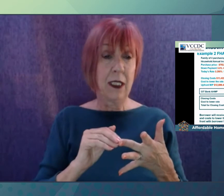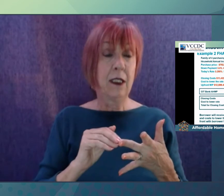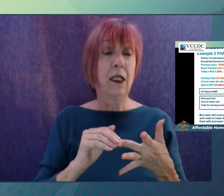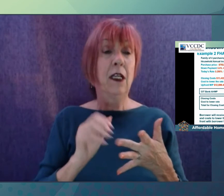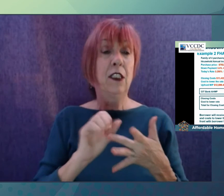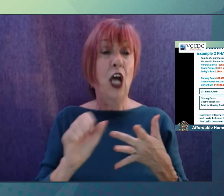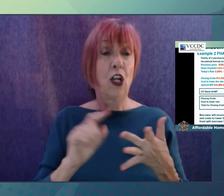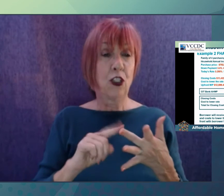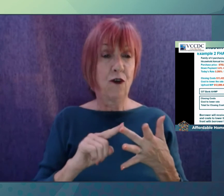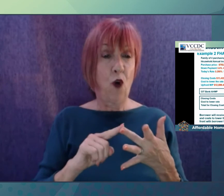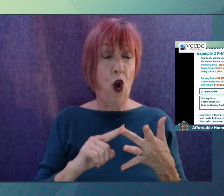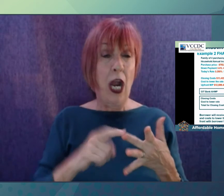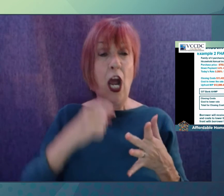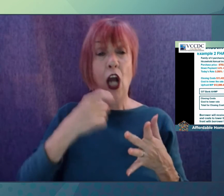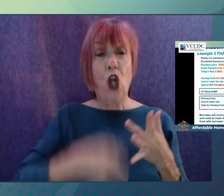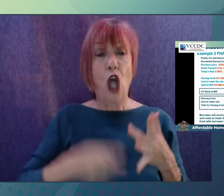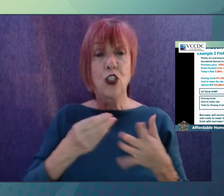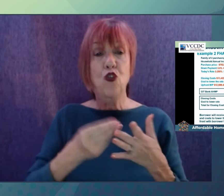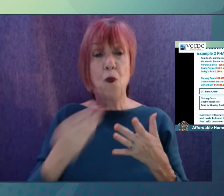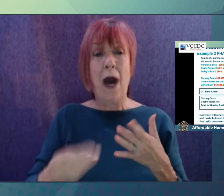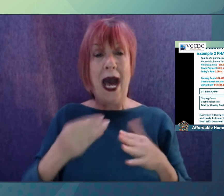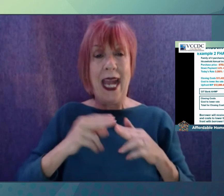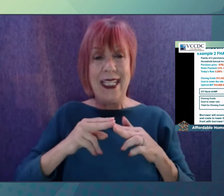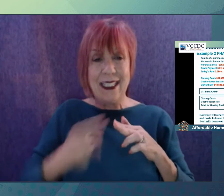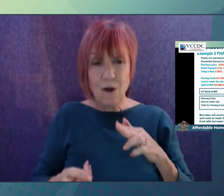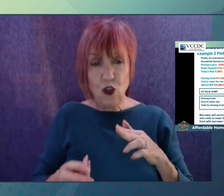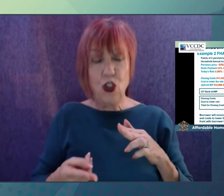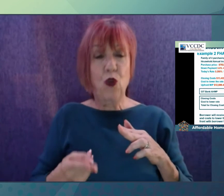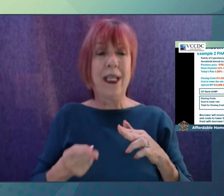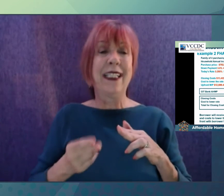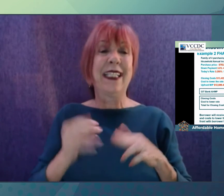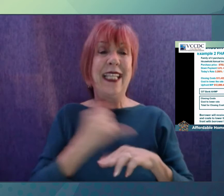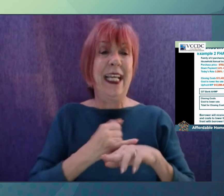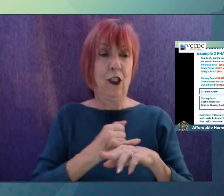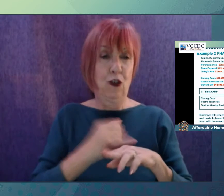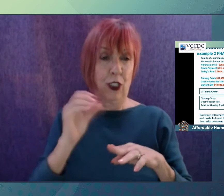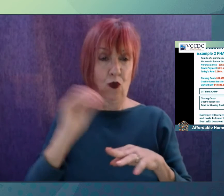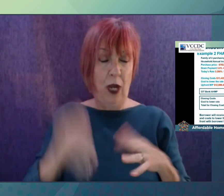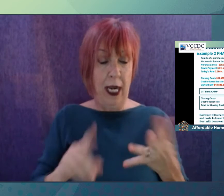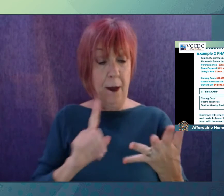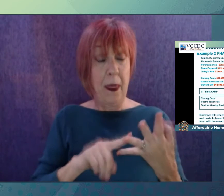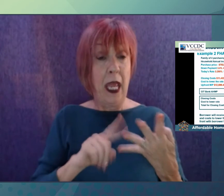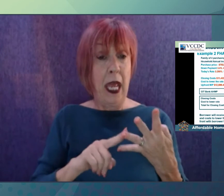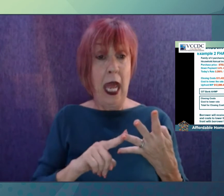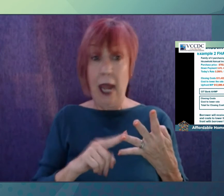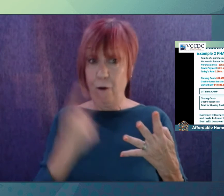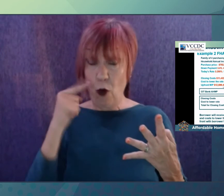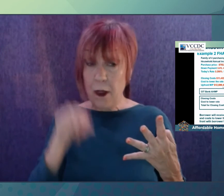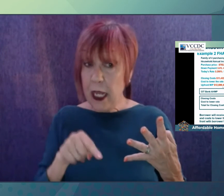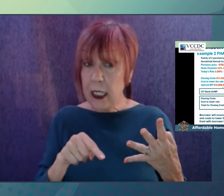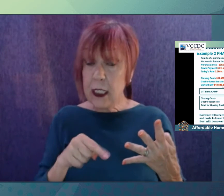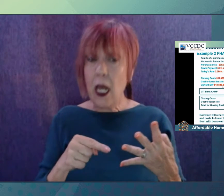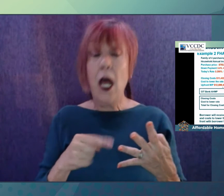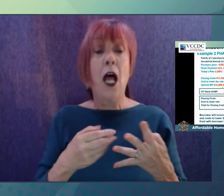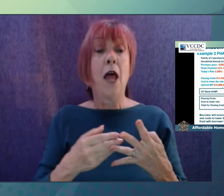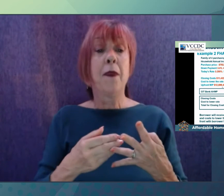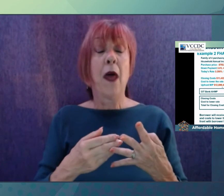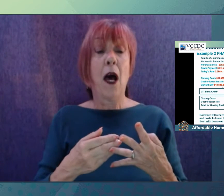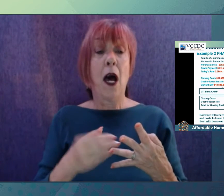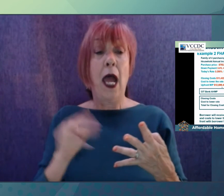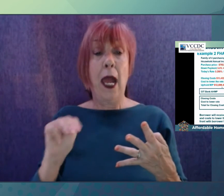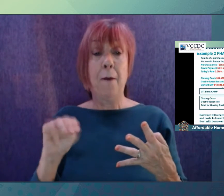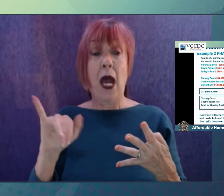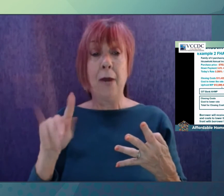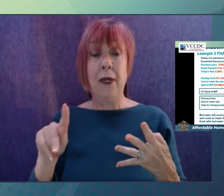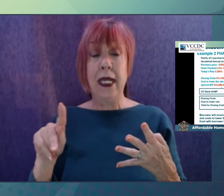$6,977 of the cost to buy down the interest rate. And in this case, the upfront MIP is